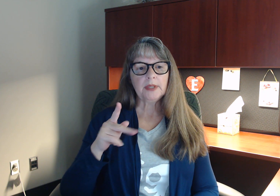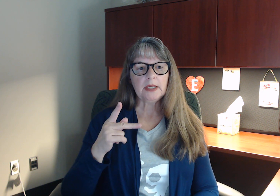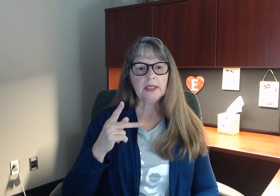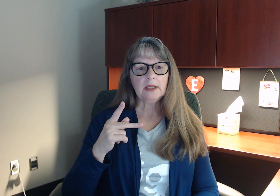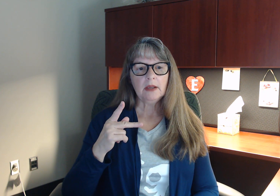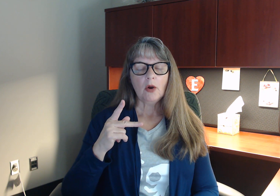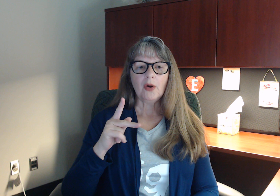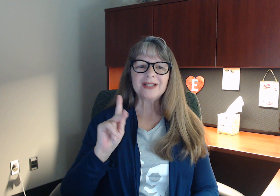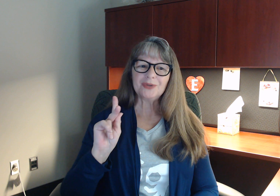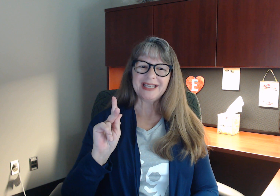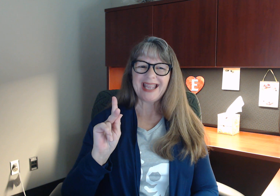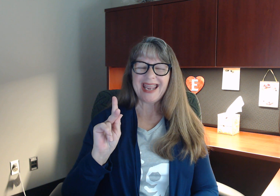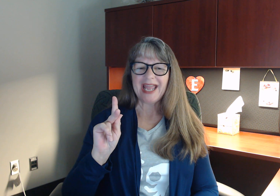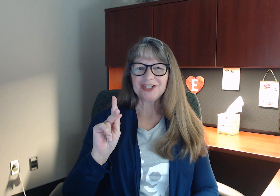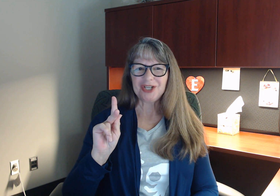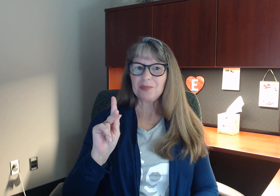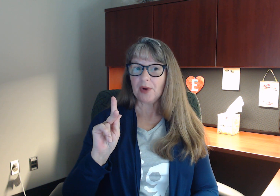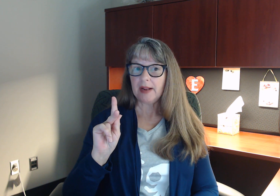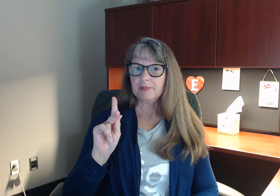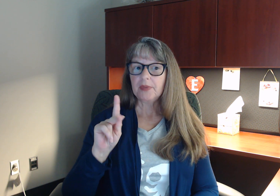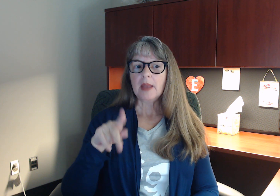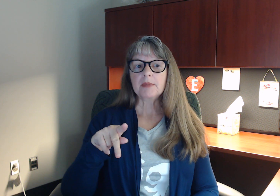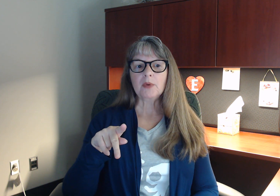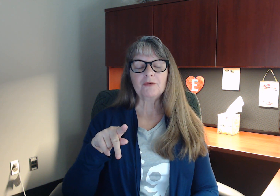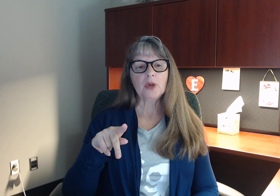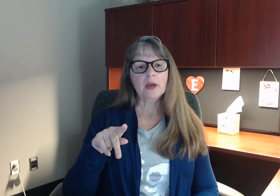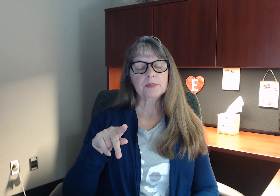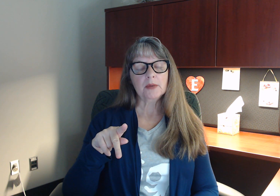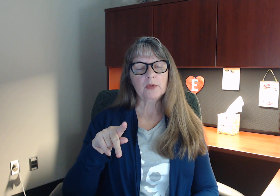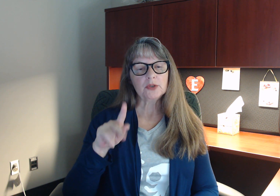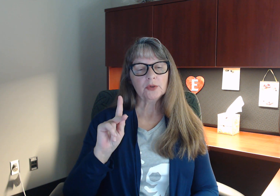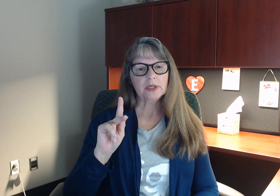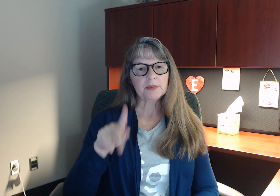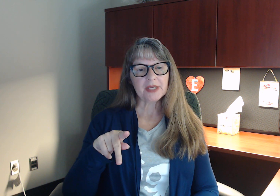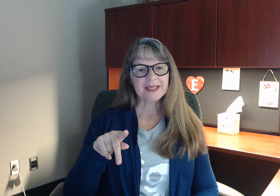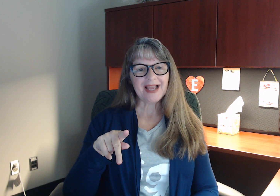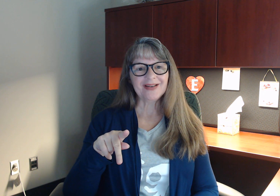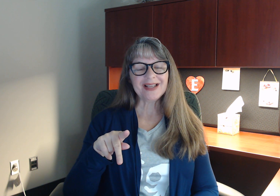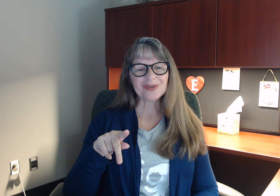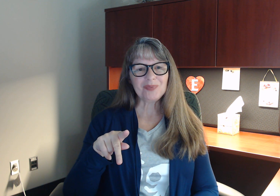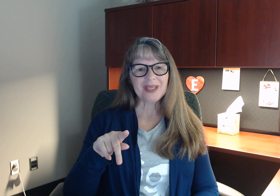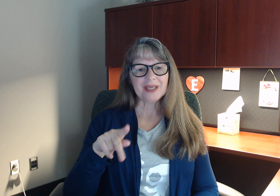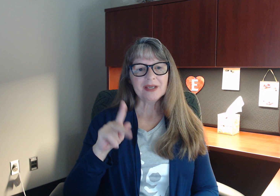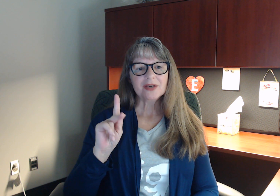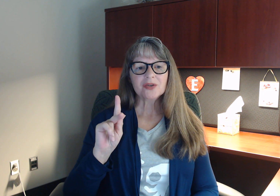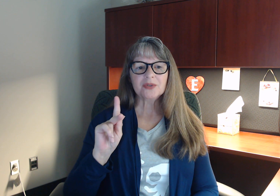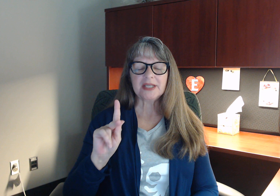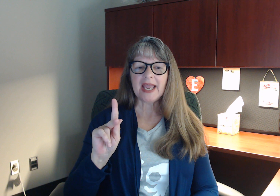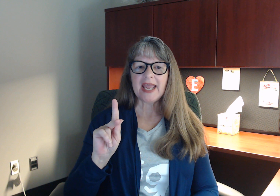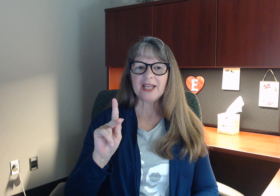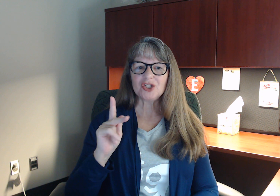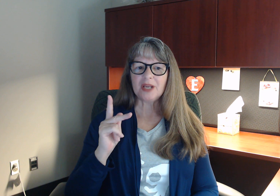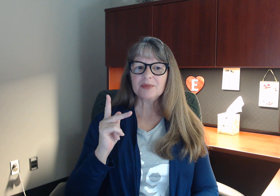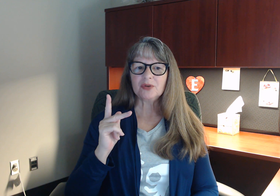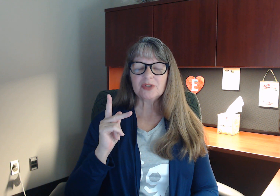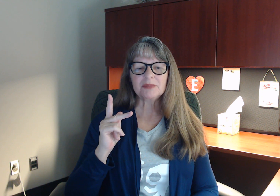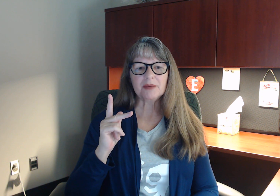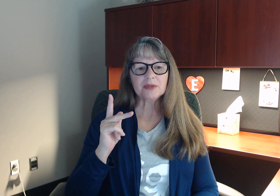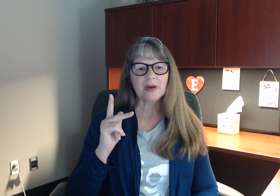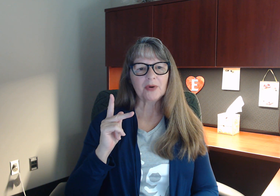P. It's really a K hand shape, right? But if we turn it upside down, it's a P. So it's a K hand shape. So sometimes you might want to look